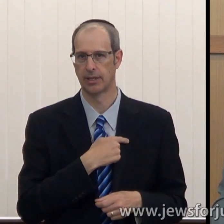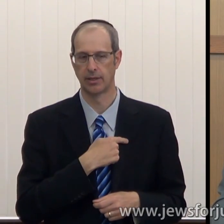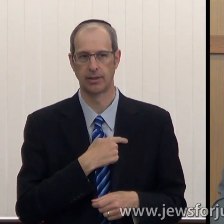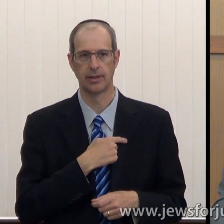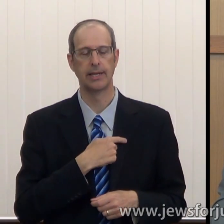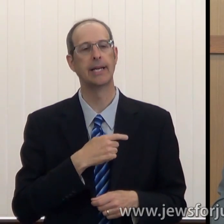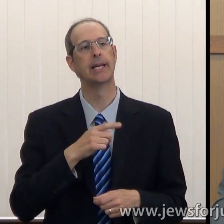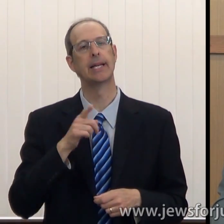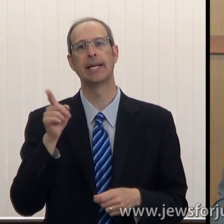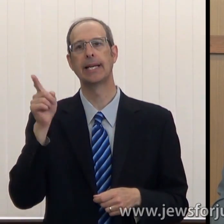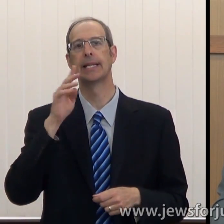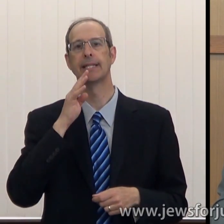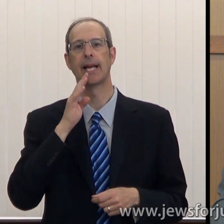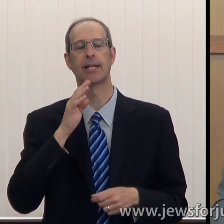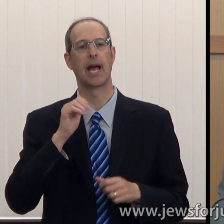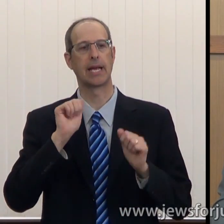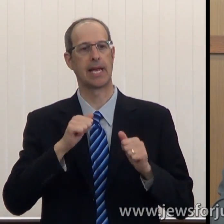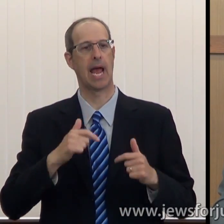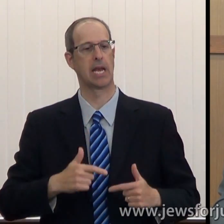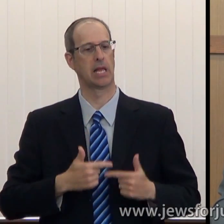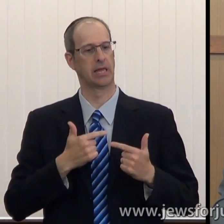with something he calls trust.